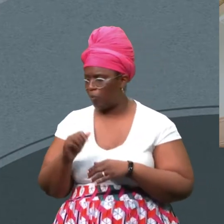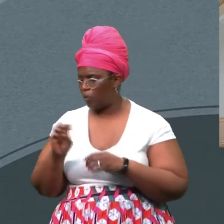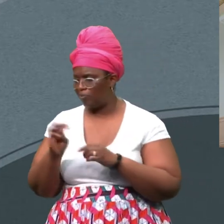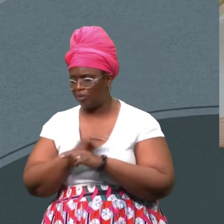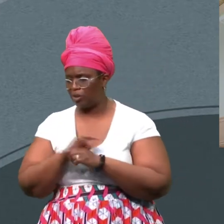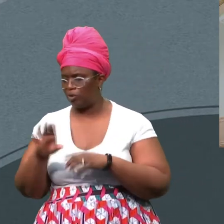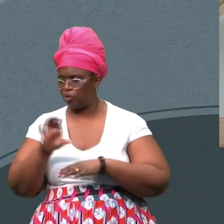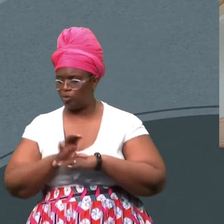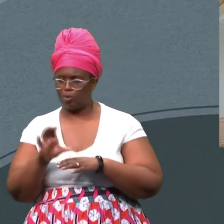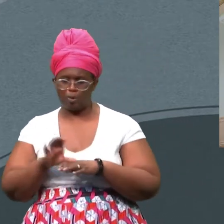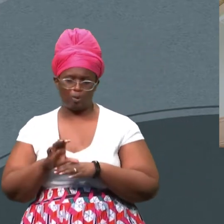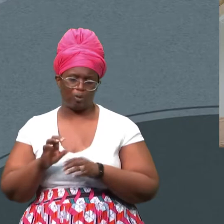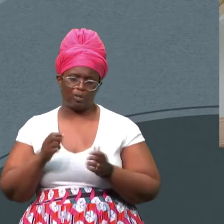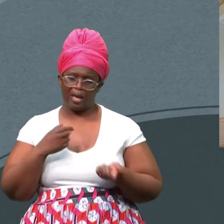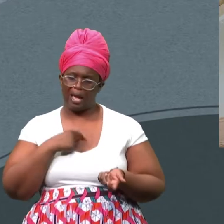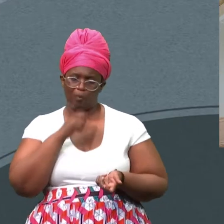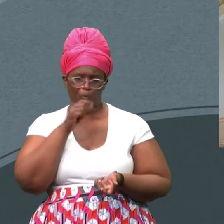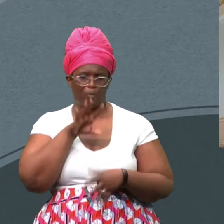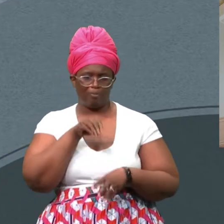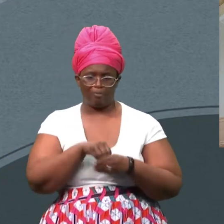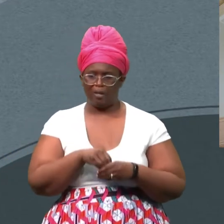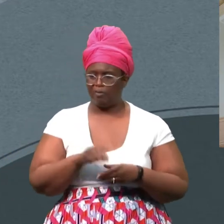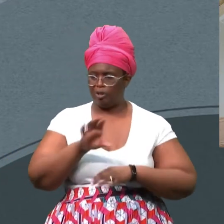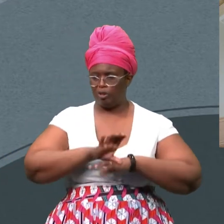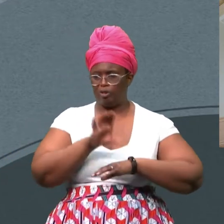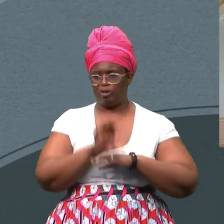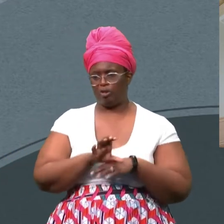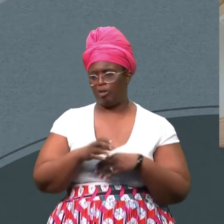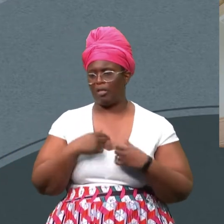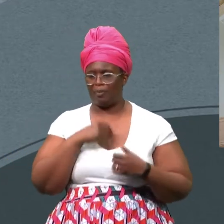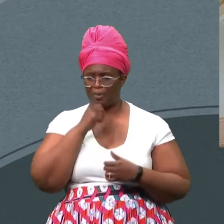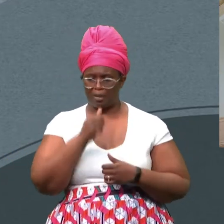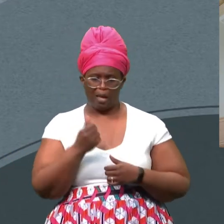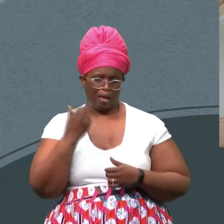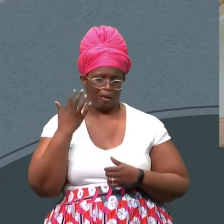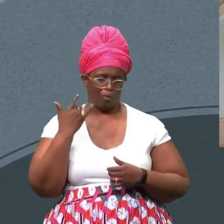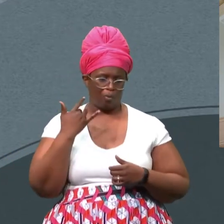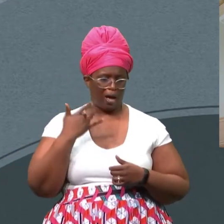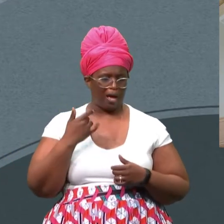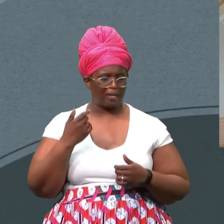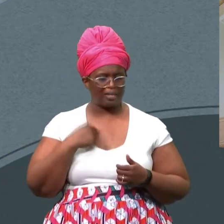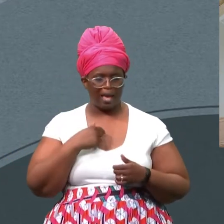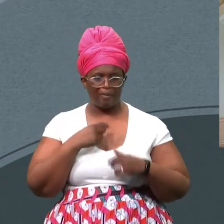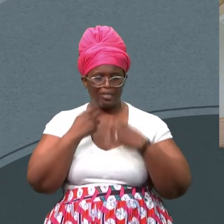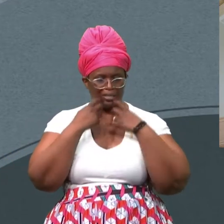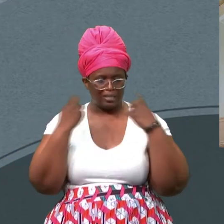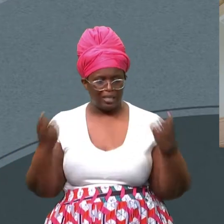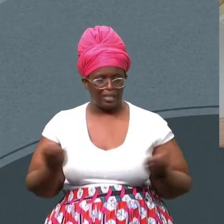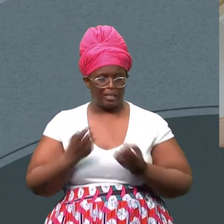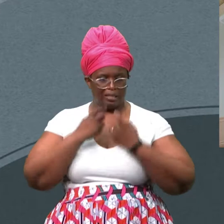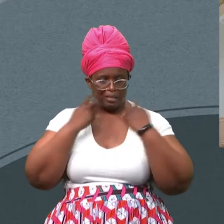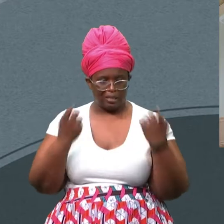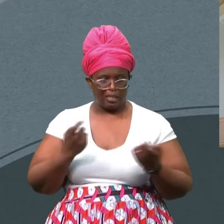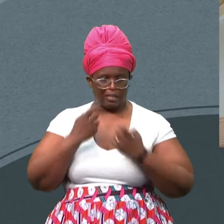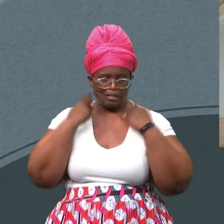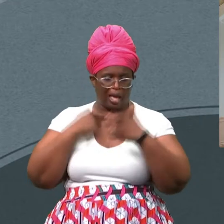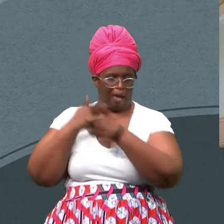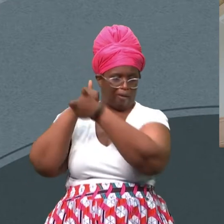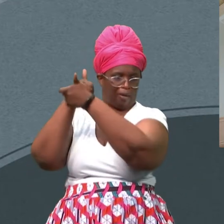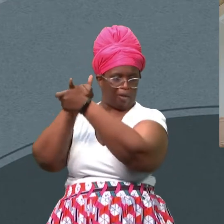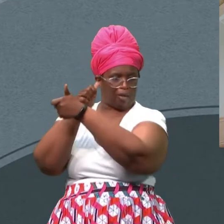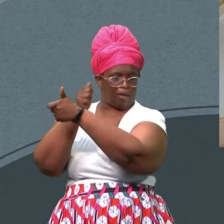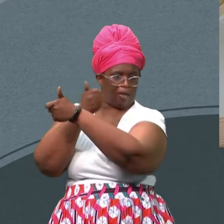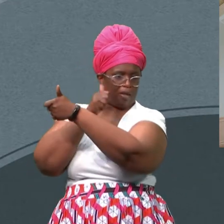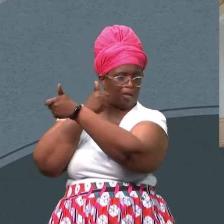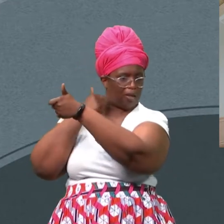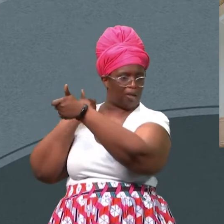You won't participate in ministry or the life of the church anymore because you've looked at how far back you are. You reflect upon your